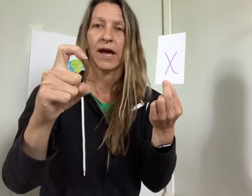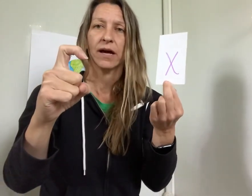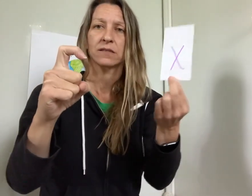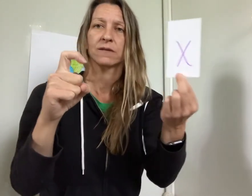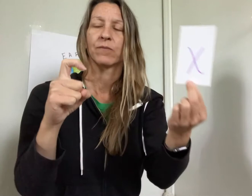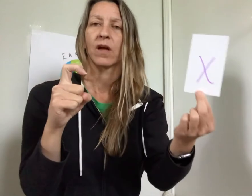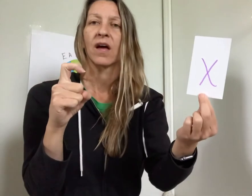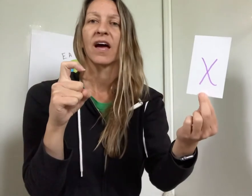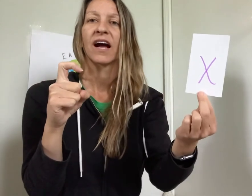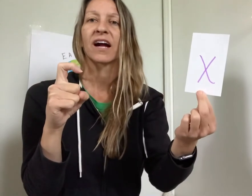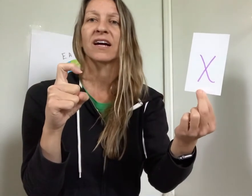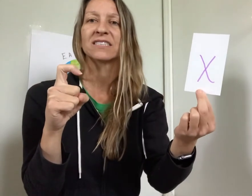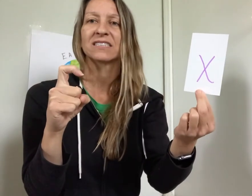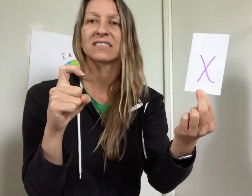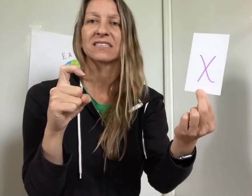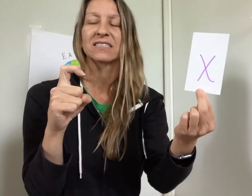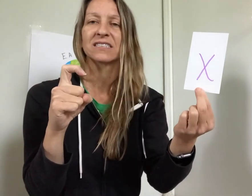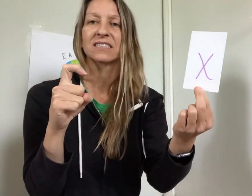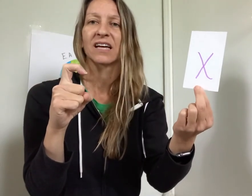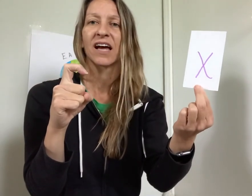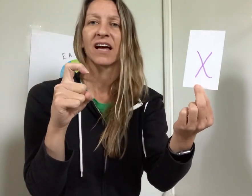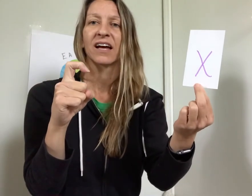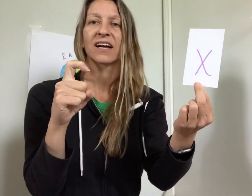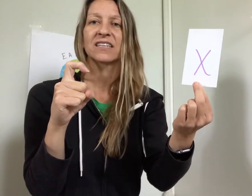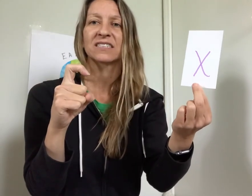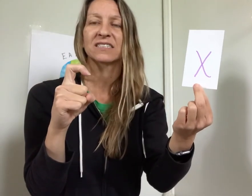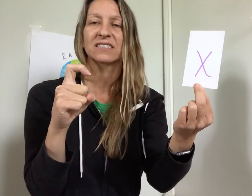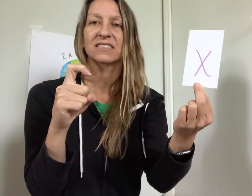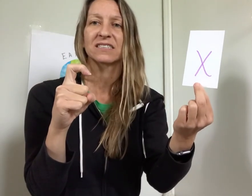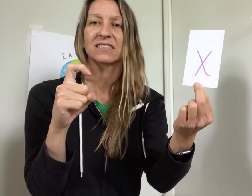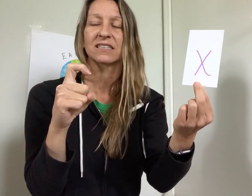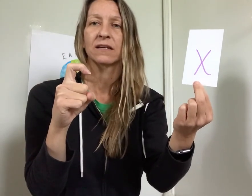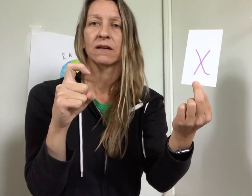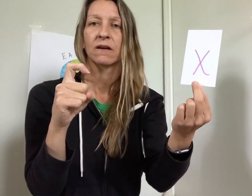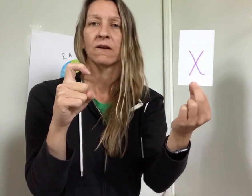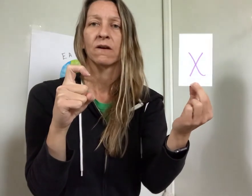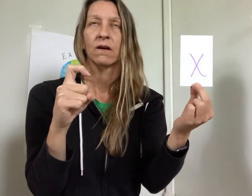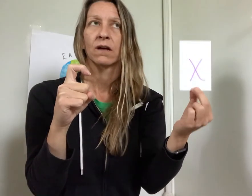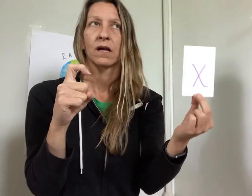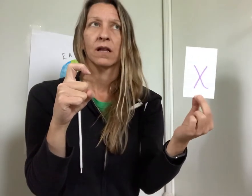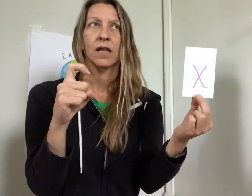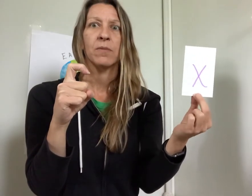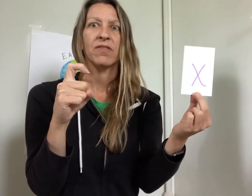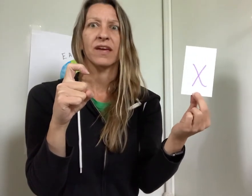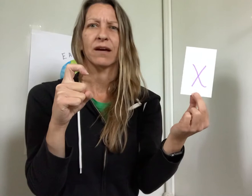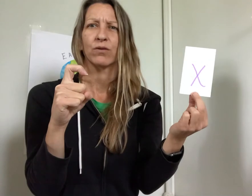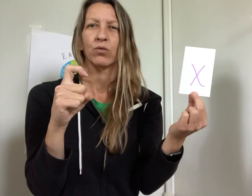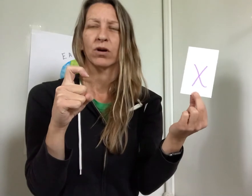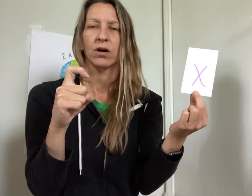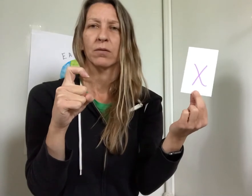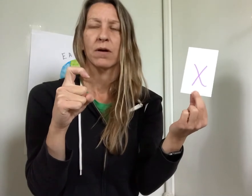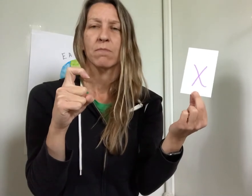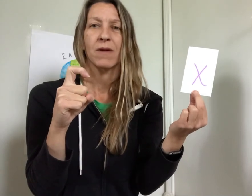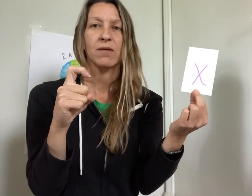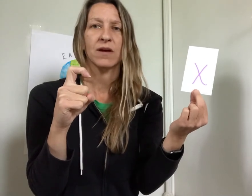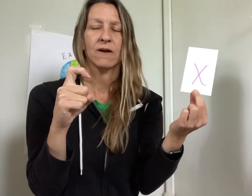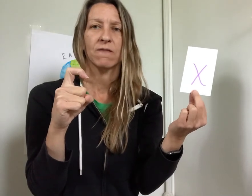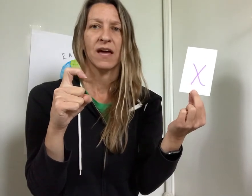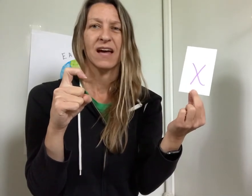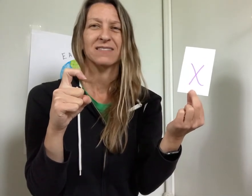X. X. X. Let me think of a word, maybe, that has that